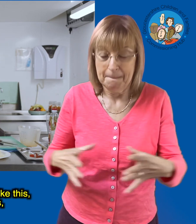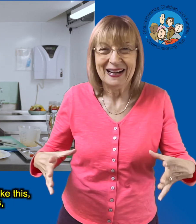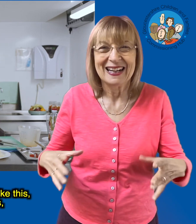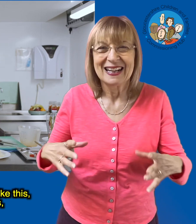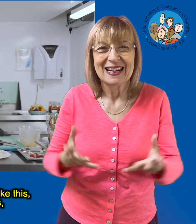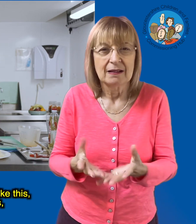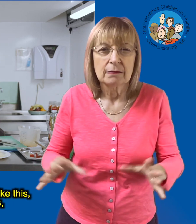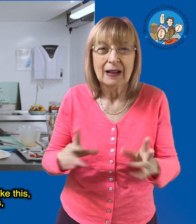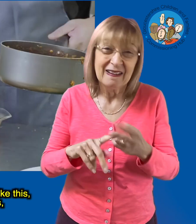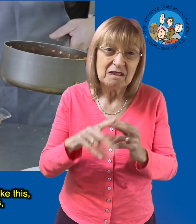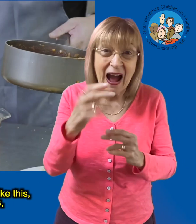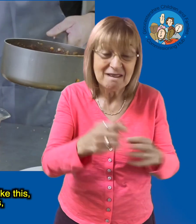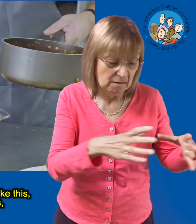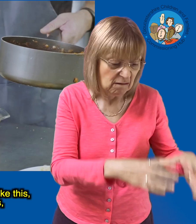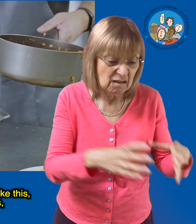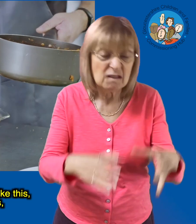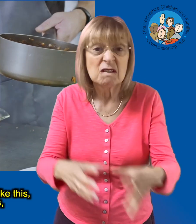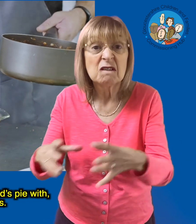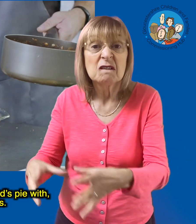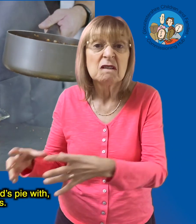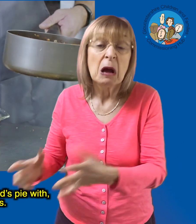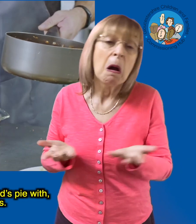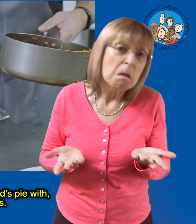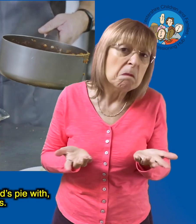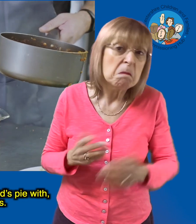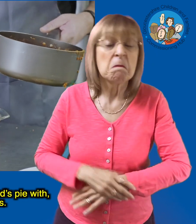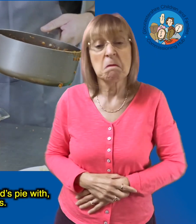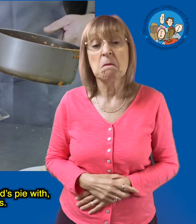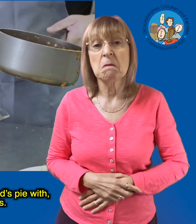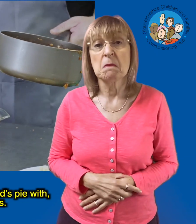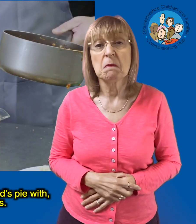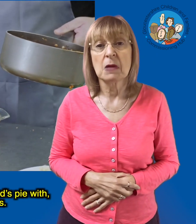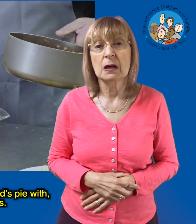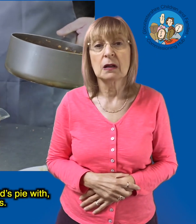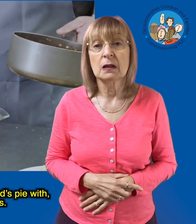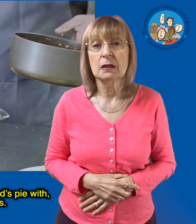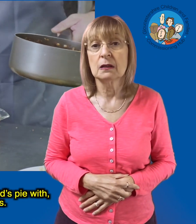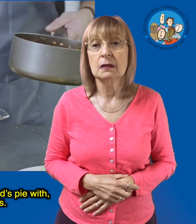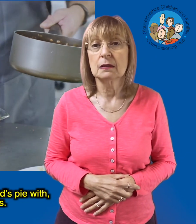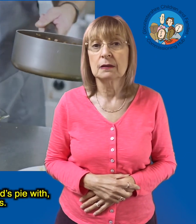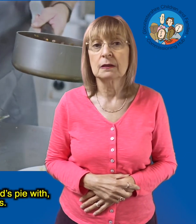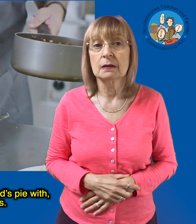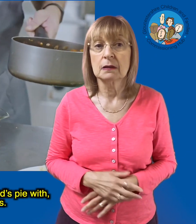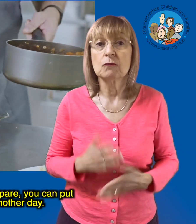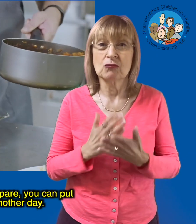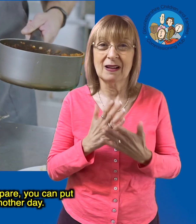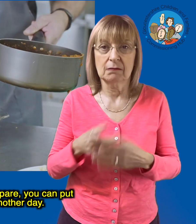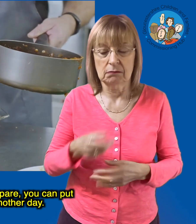as a big dish like this, or if you've got little individual ones that you want to do little individual shepherd's pie with, you can put them into individual